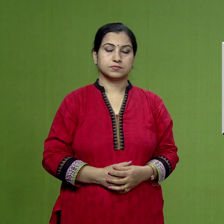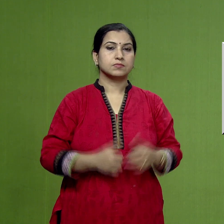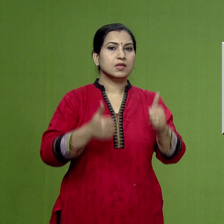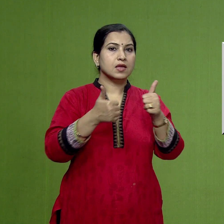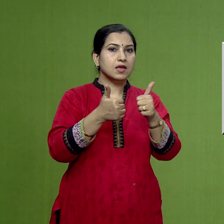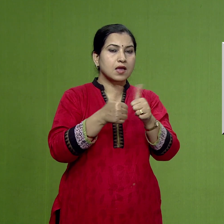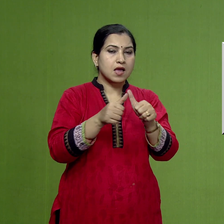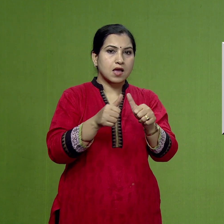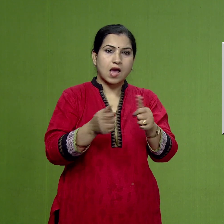Assam,